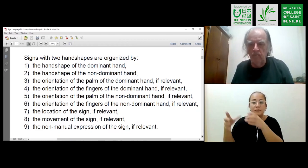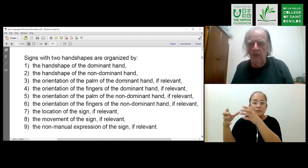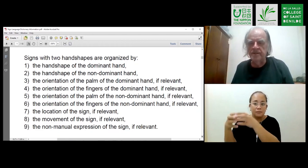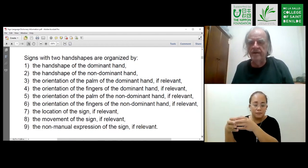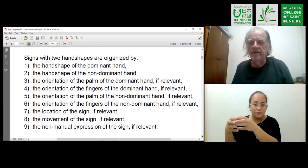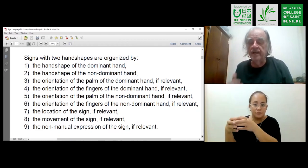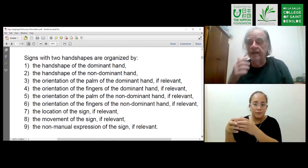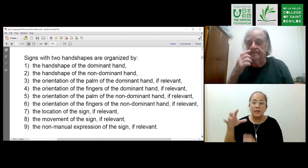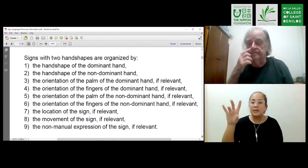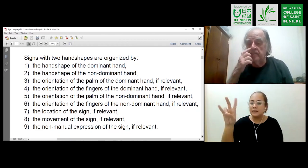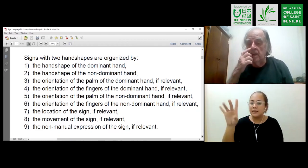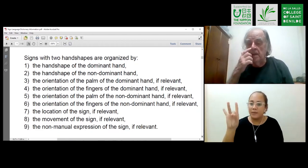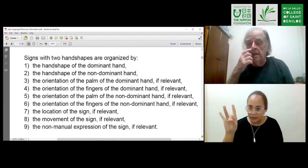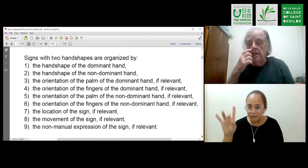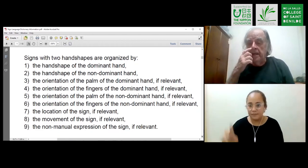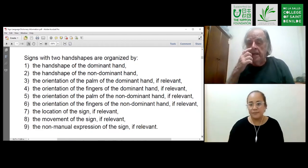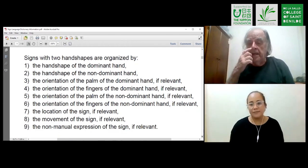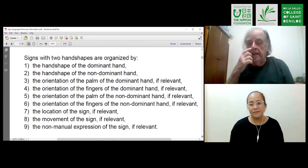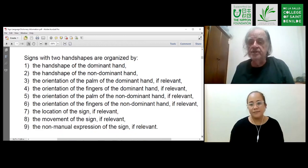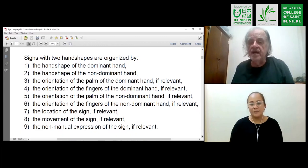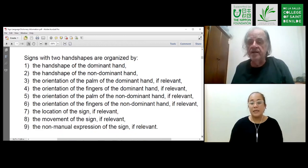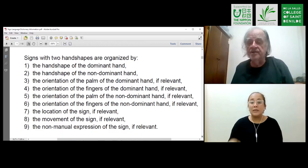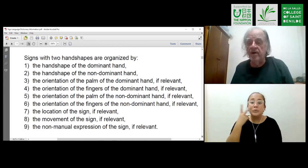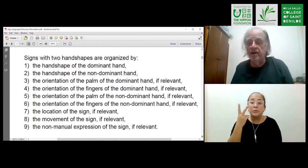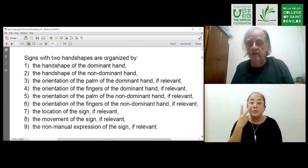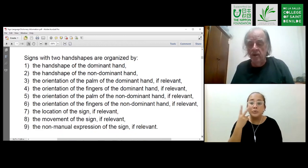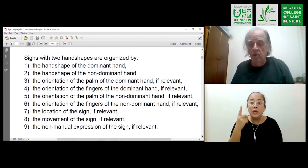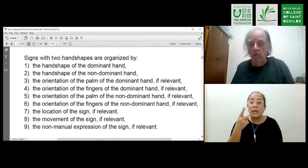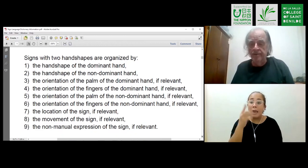and 7 and 8, and see if you're satisfied with